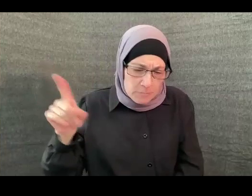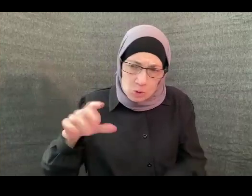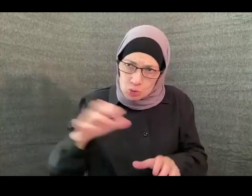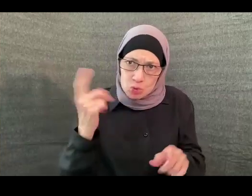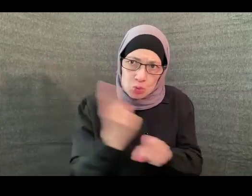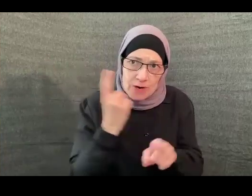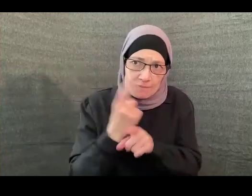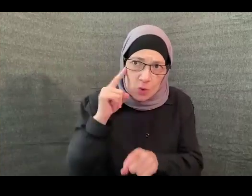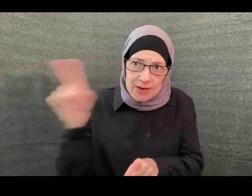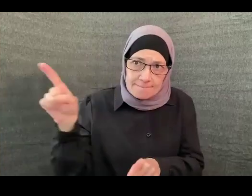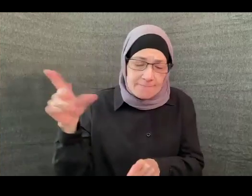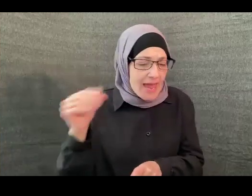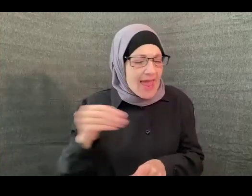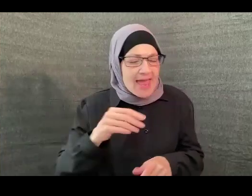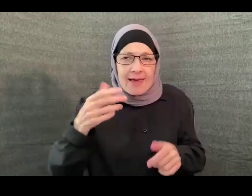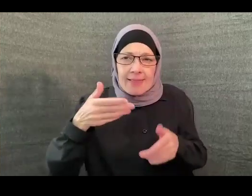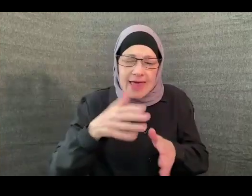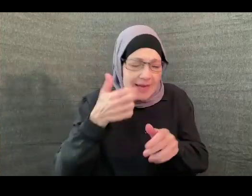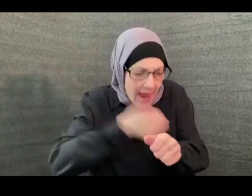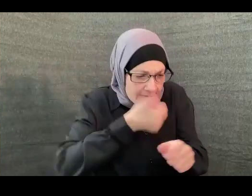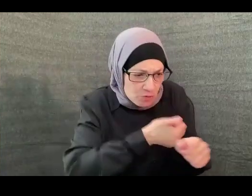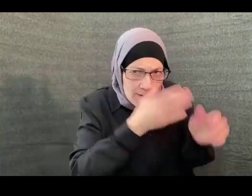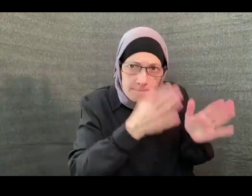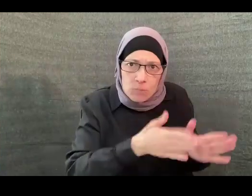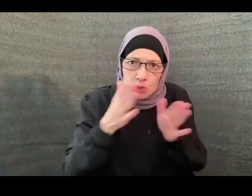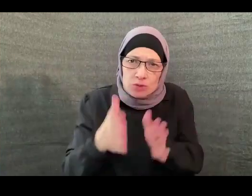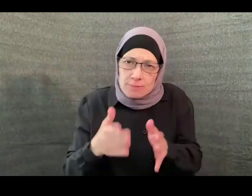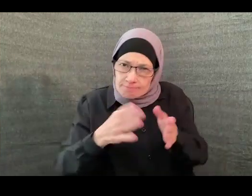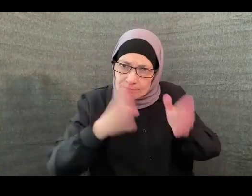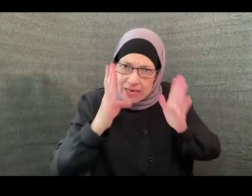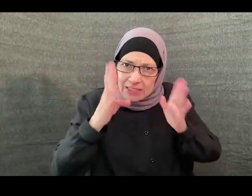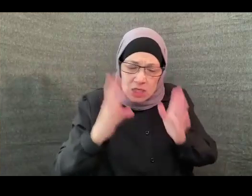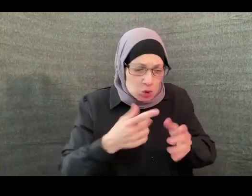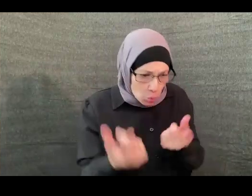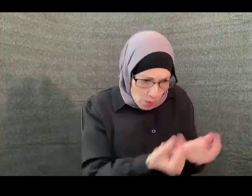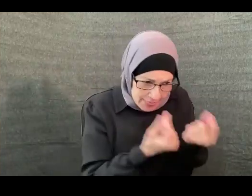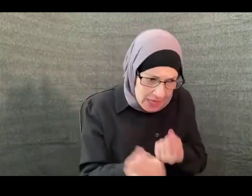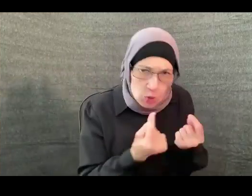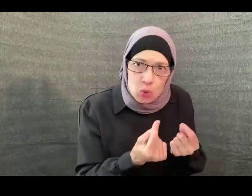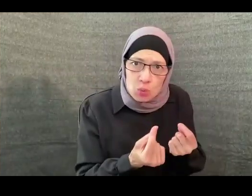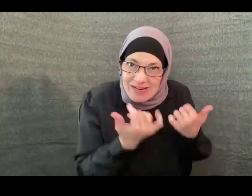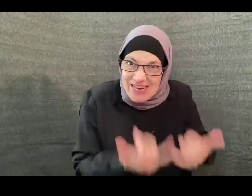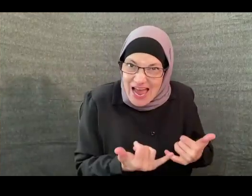he has sent forth in advance for the day after.